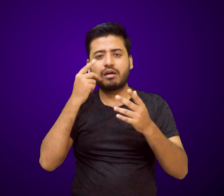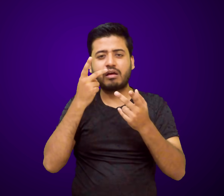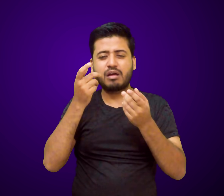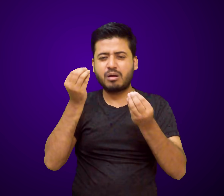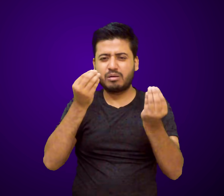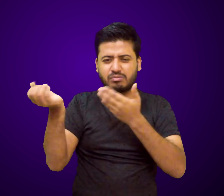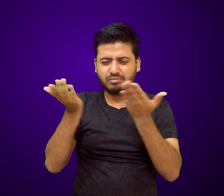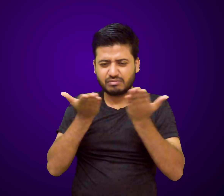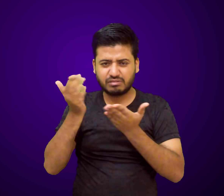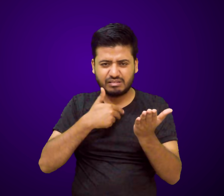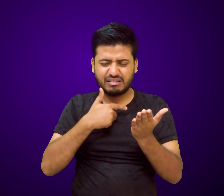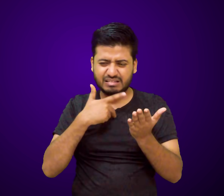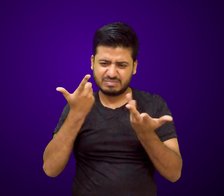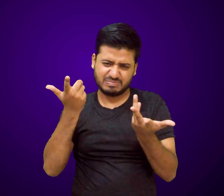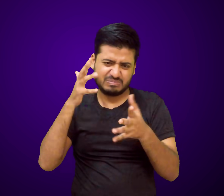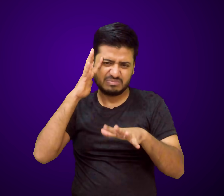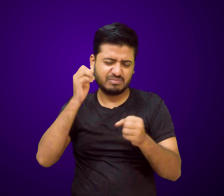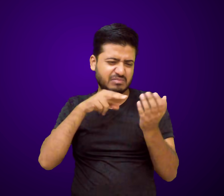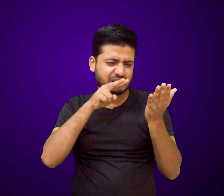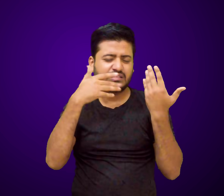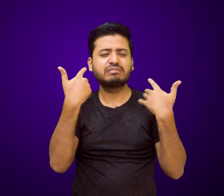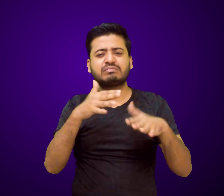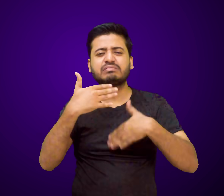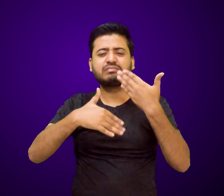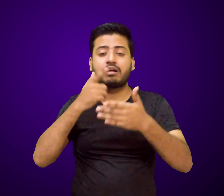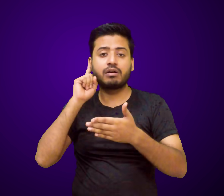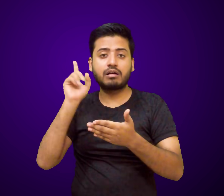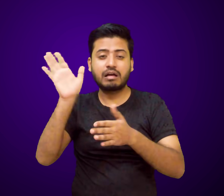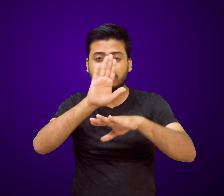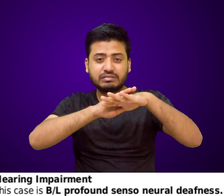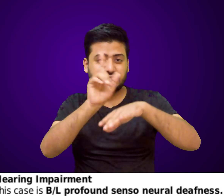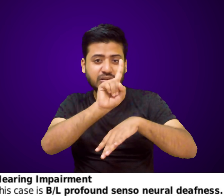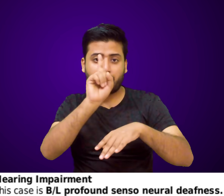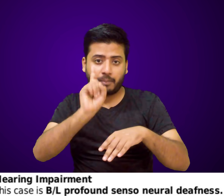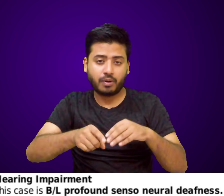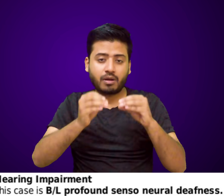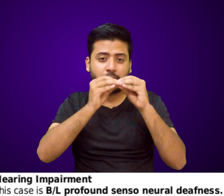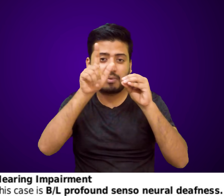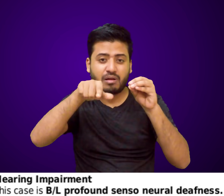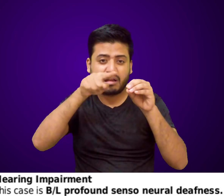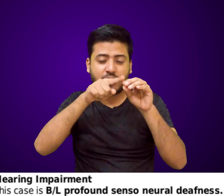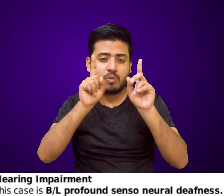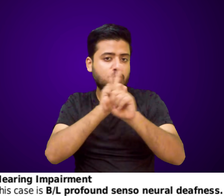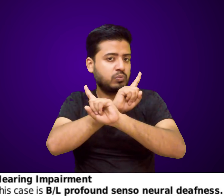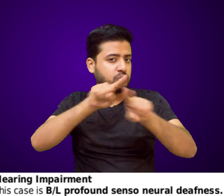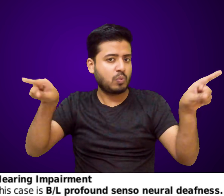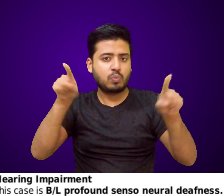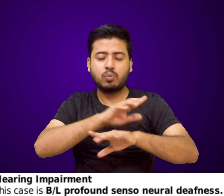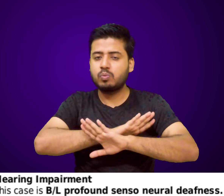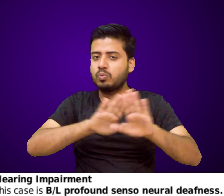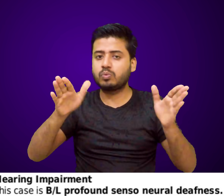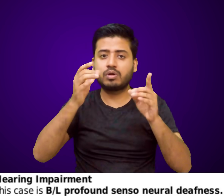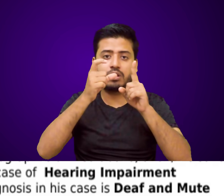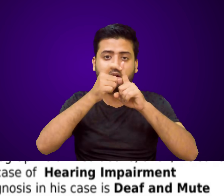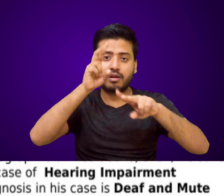disabilities, PWD, with a valid DIVYANGJAN ID card, online booking is also available. Basic fare